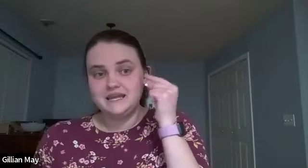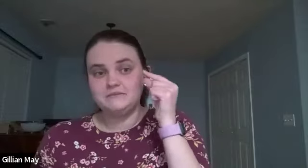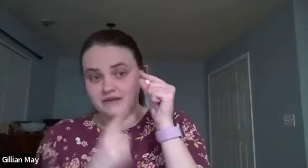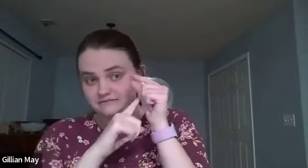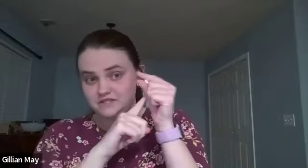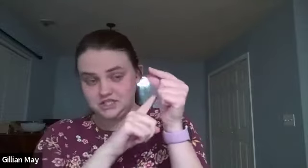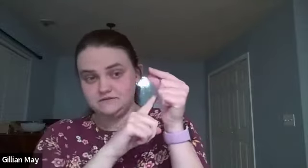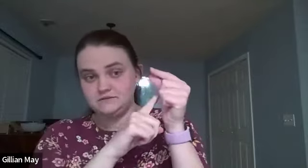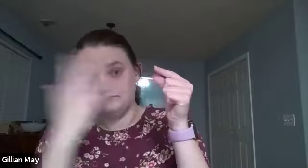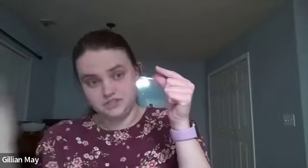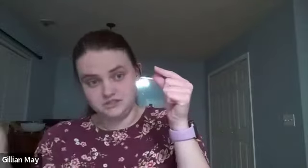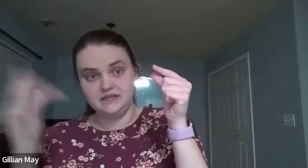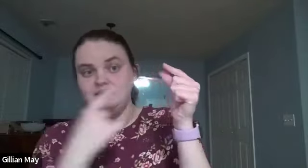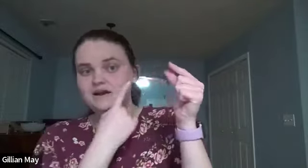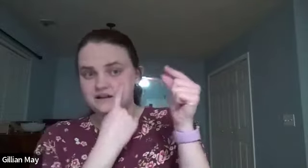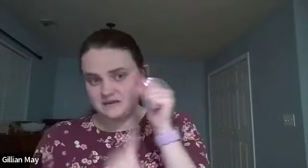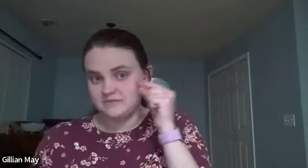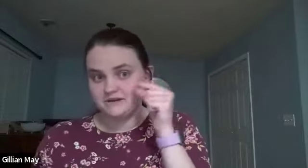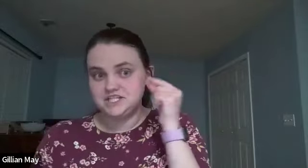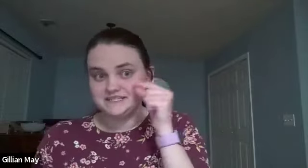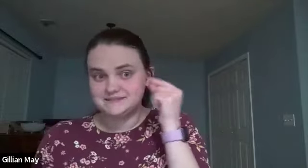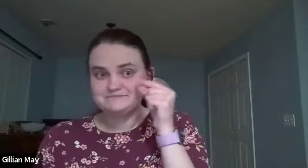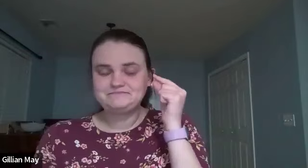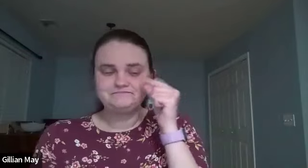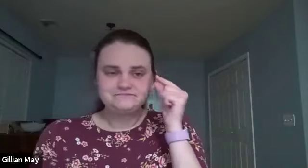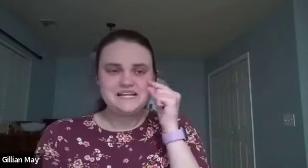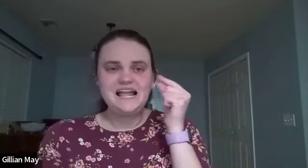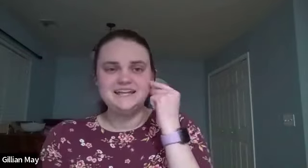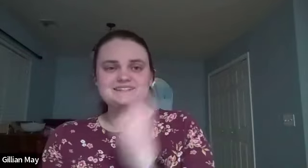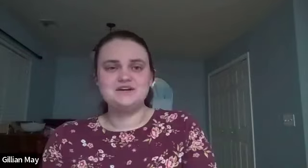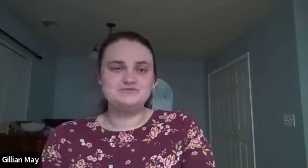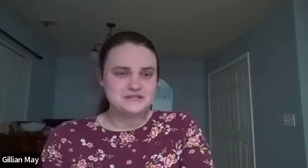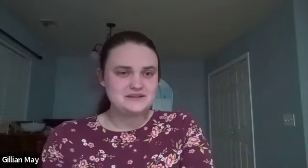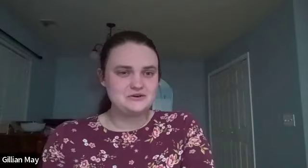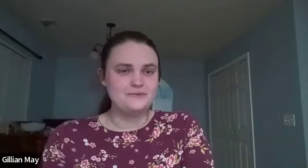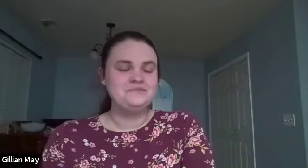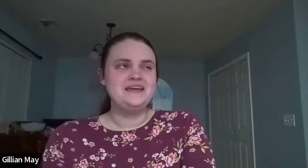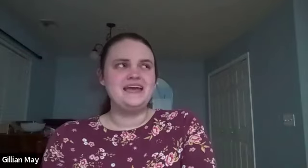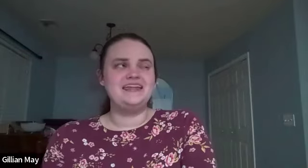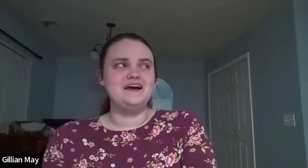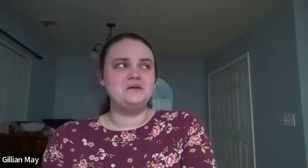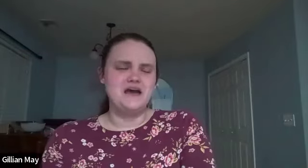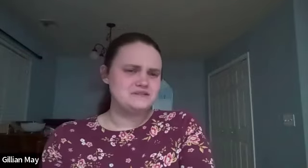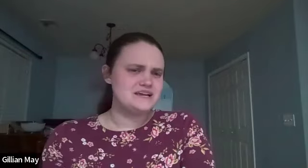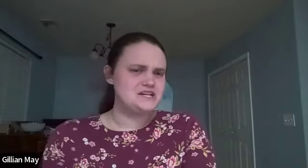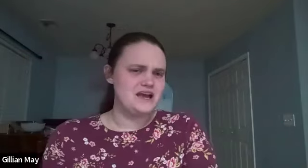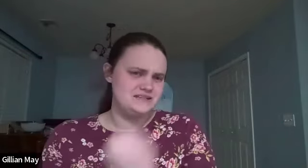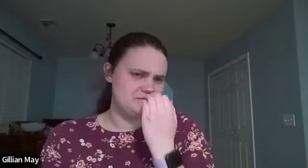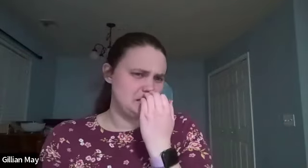name, the G for Jillian on top of my red cheeks. And so it's really cool. And that one's actually kind of different. I don't